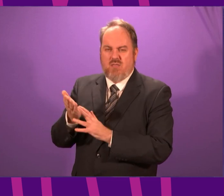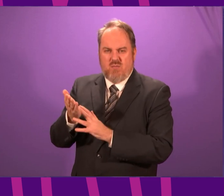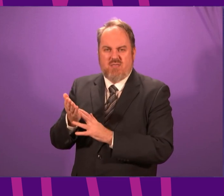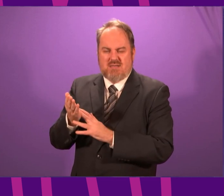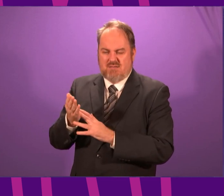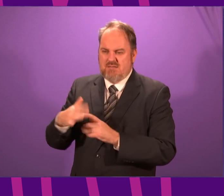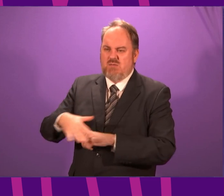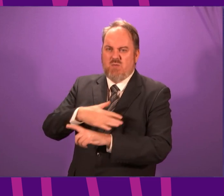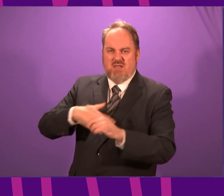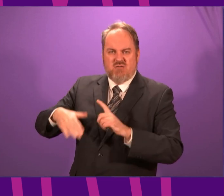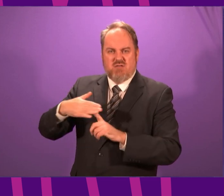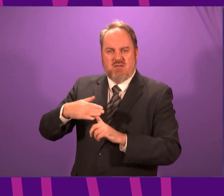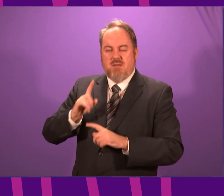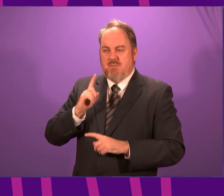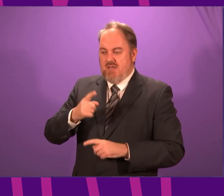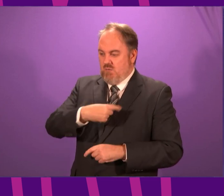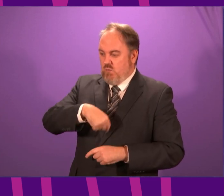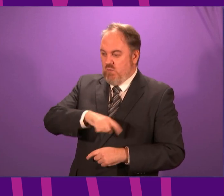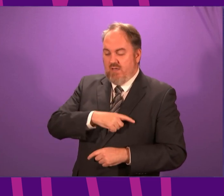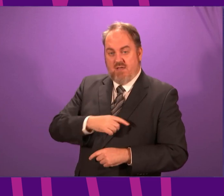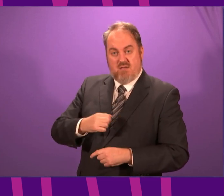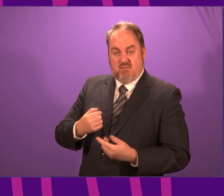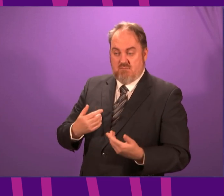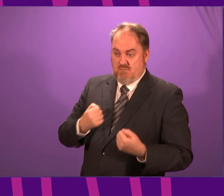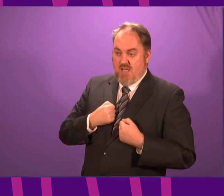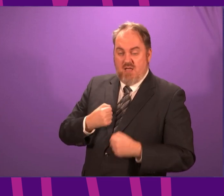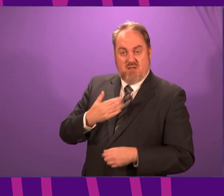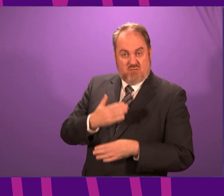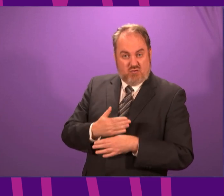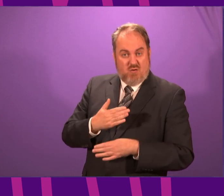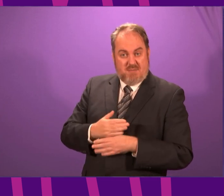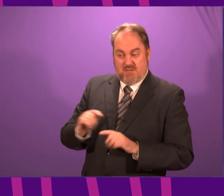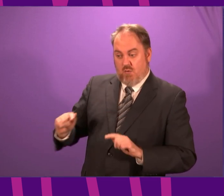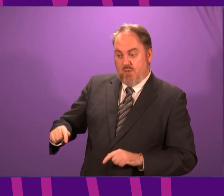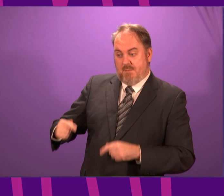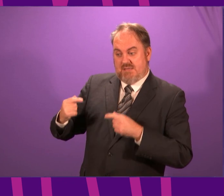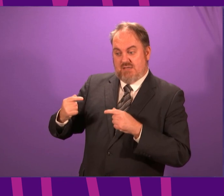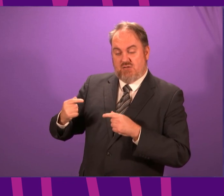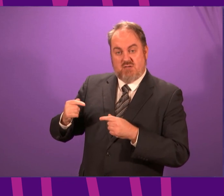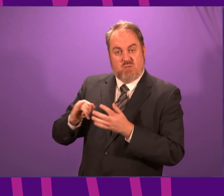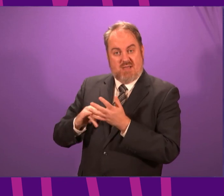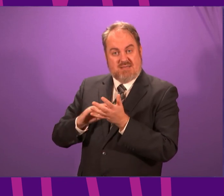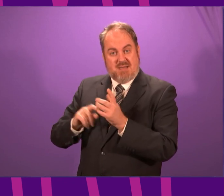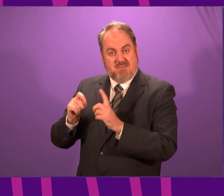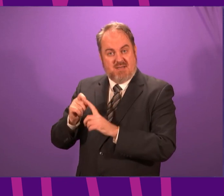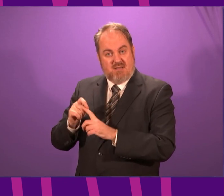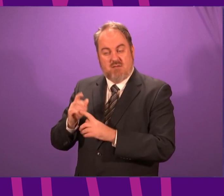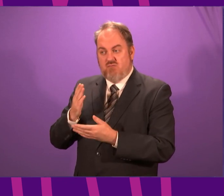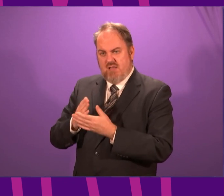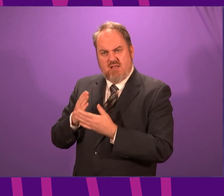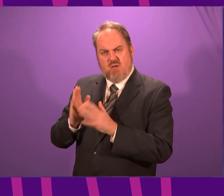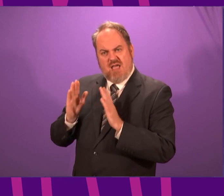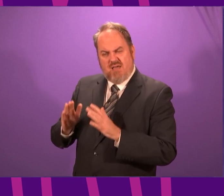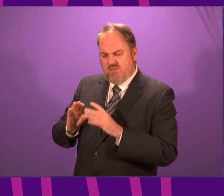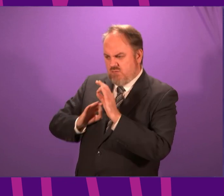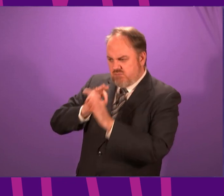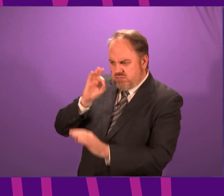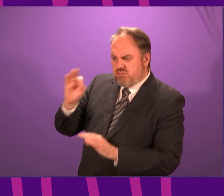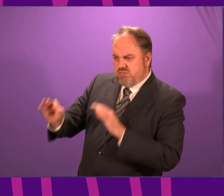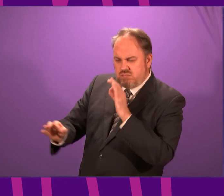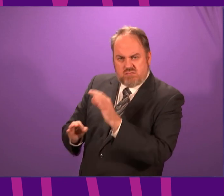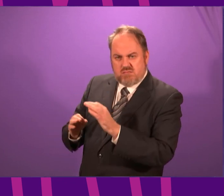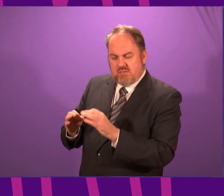as opposition MSPs, it's my job and the job of my colleagues to hold the SNP government to